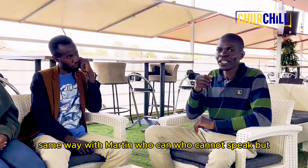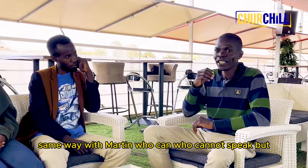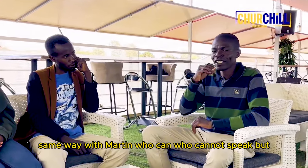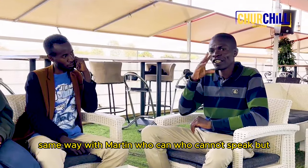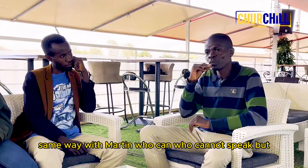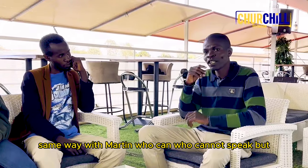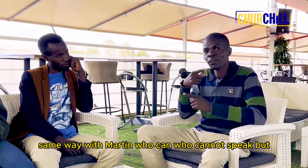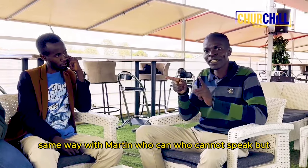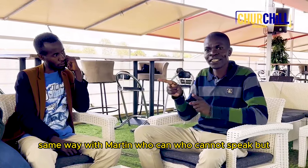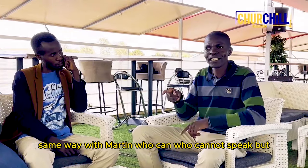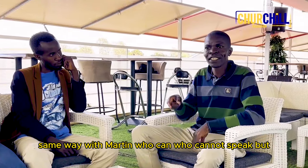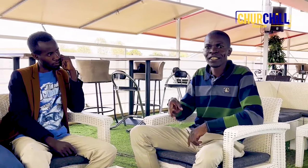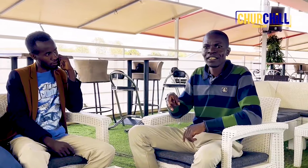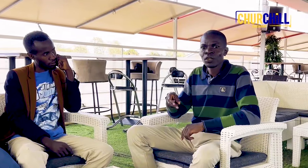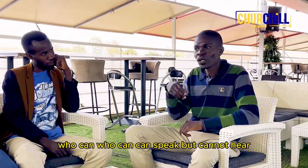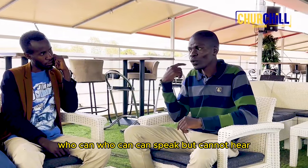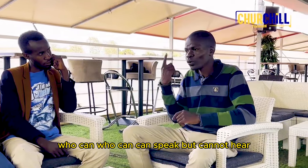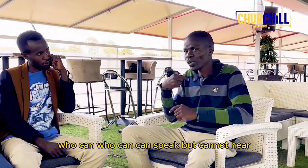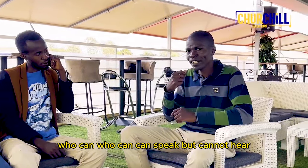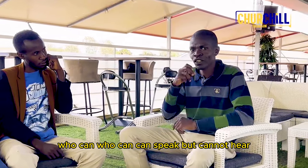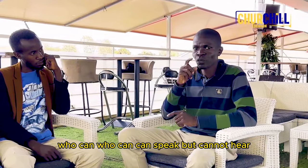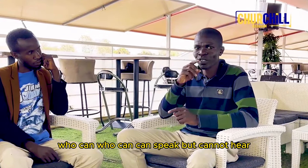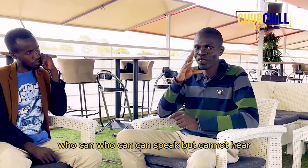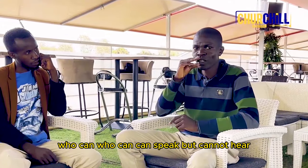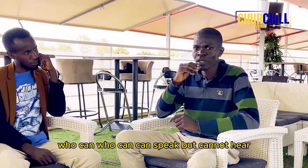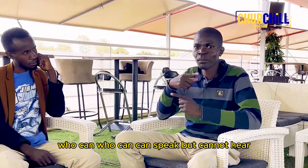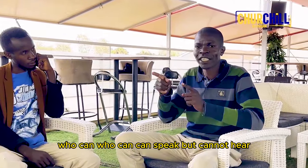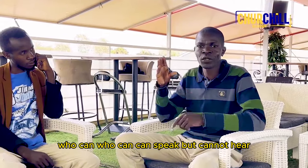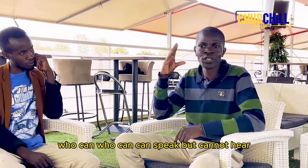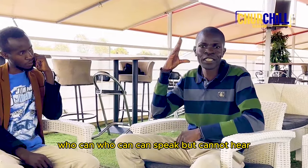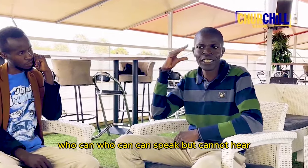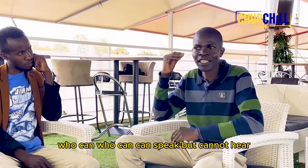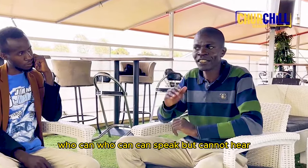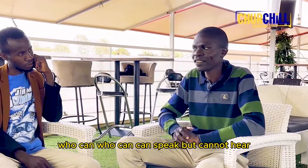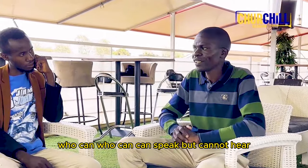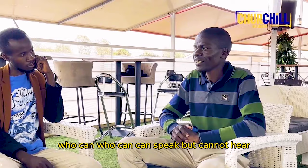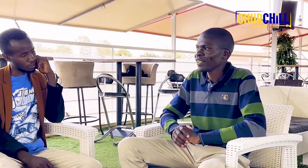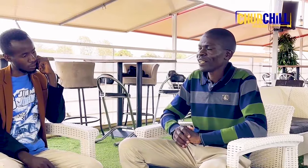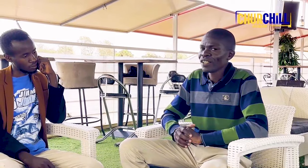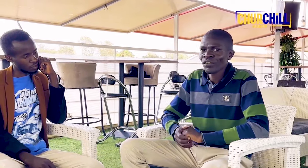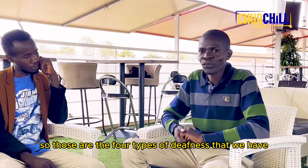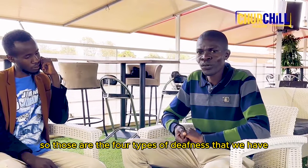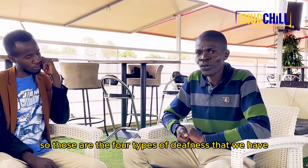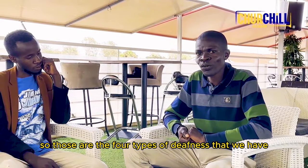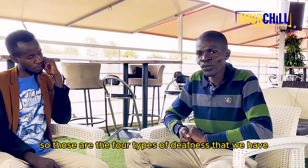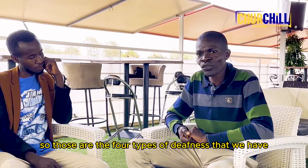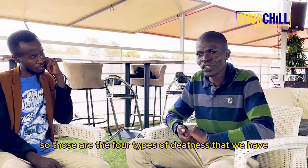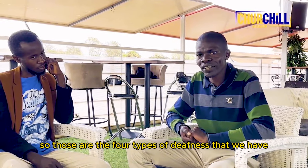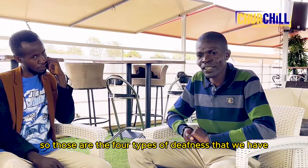speak but cannot hear. So, those are the